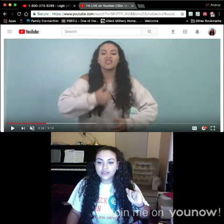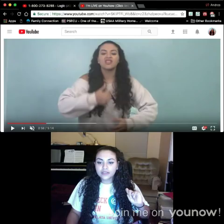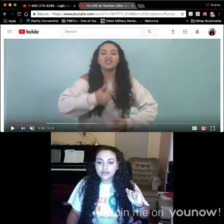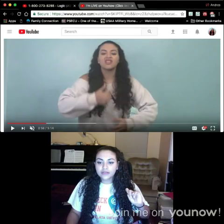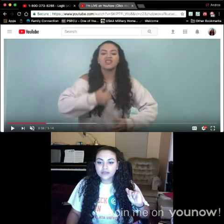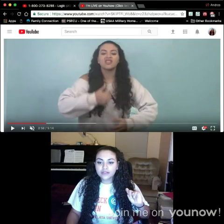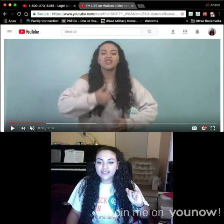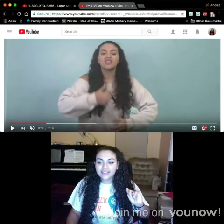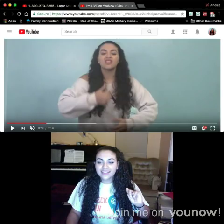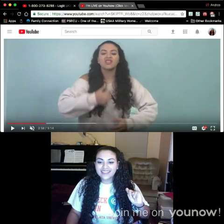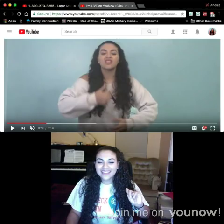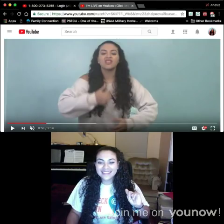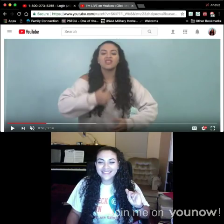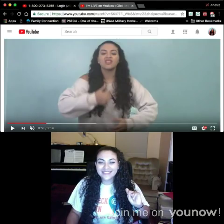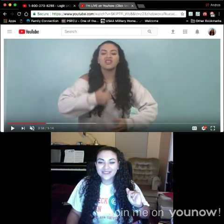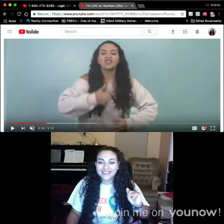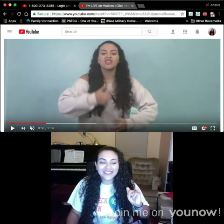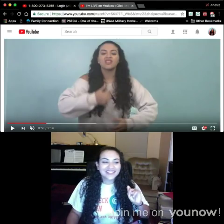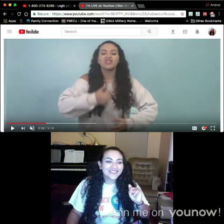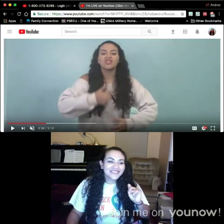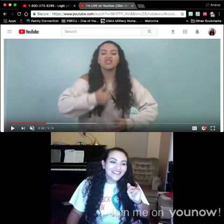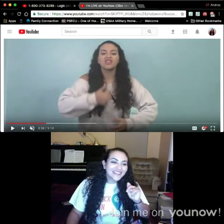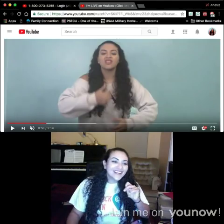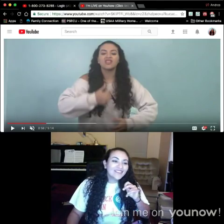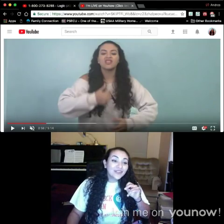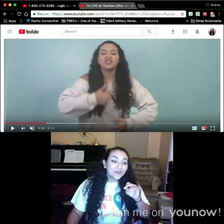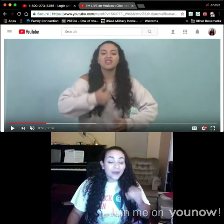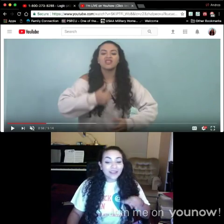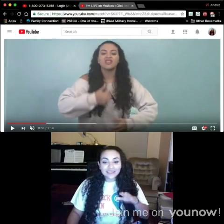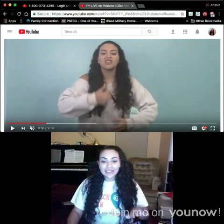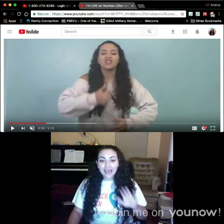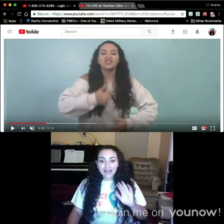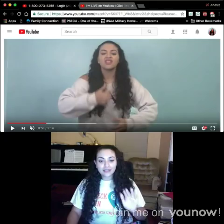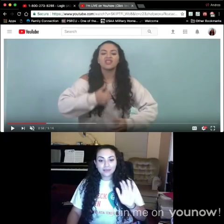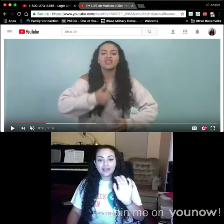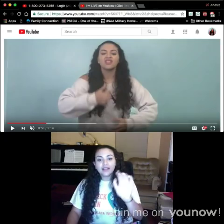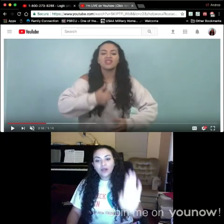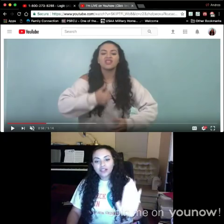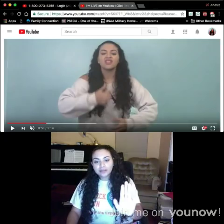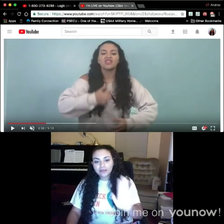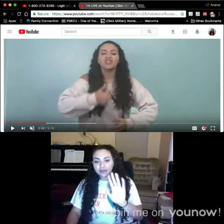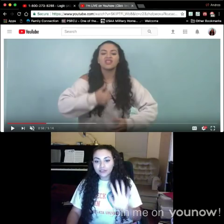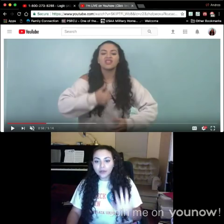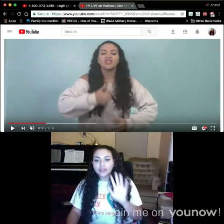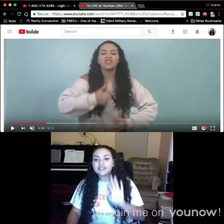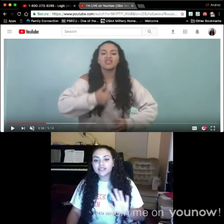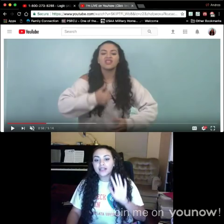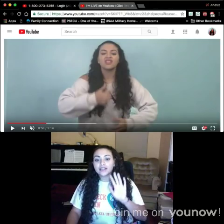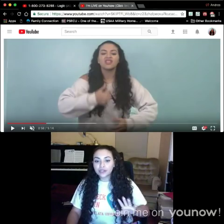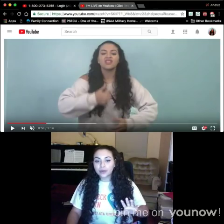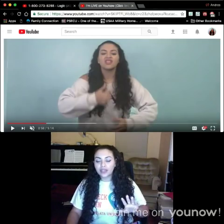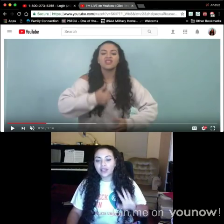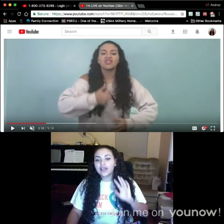First, the first part was hard enough. But if you practice it at this speed, like watching my videos slowly and signing